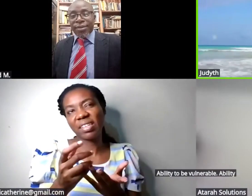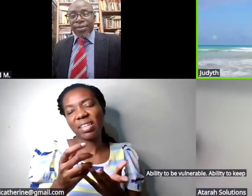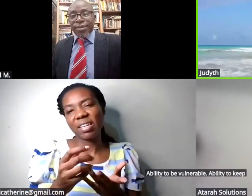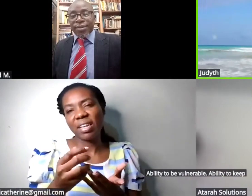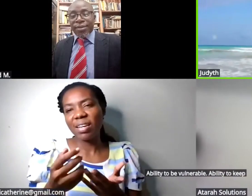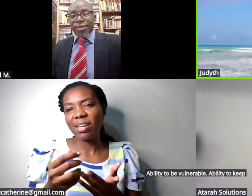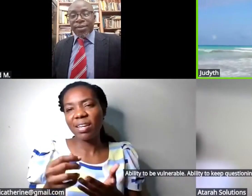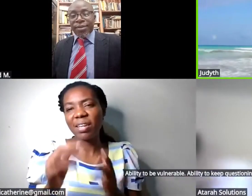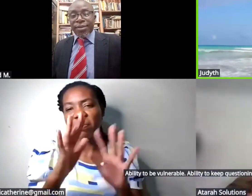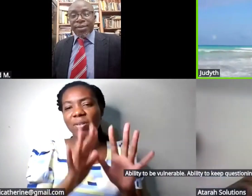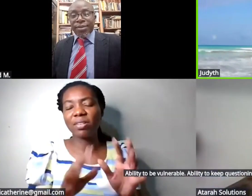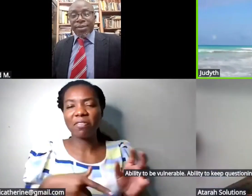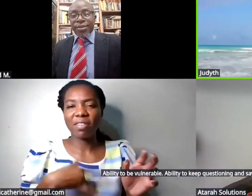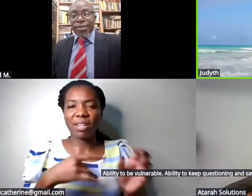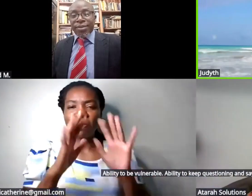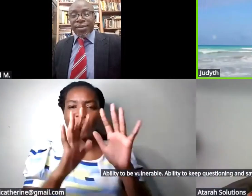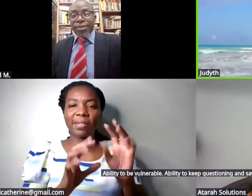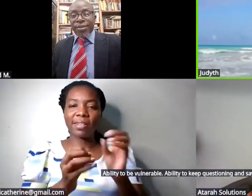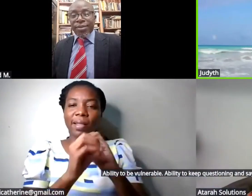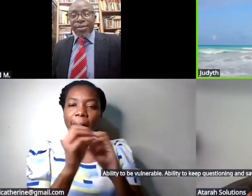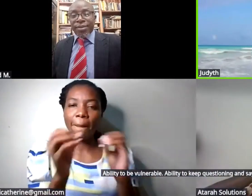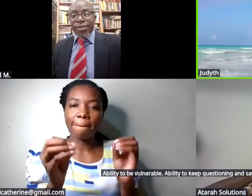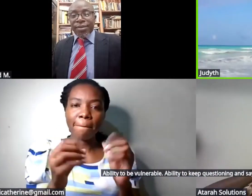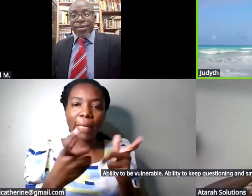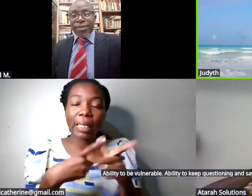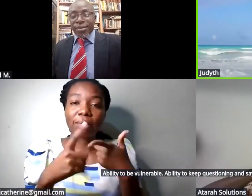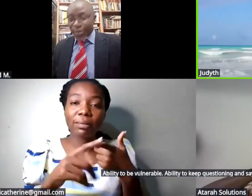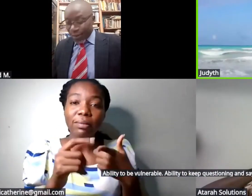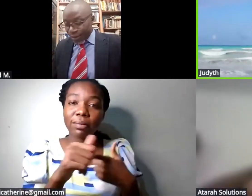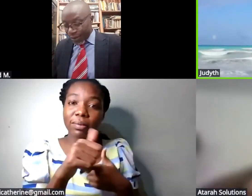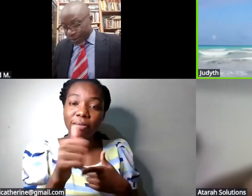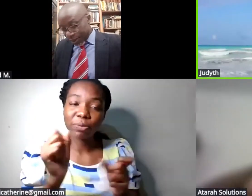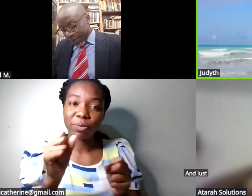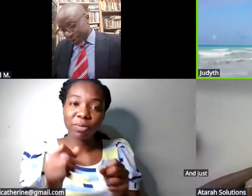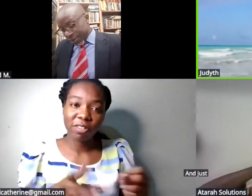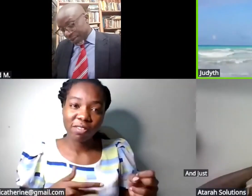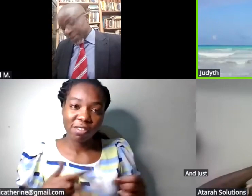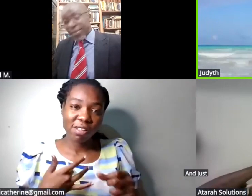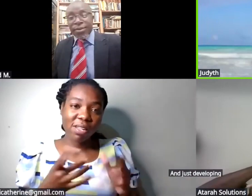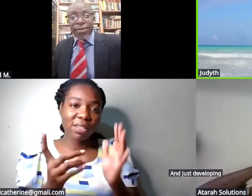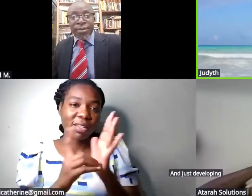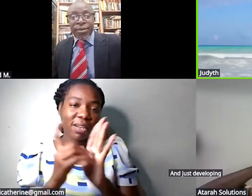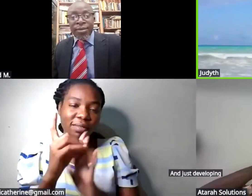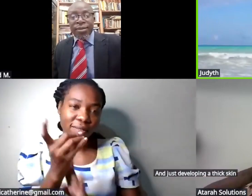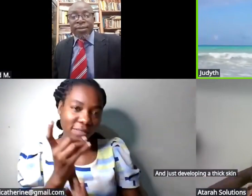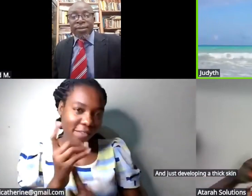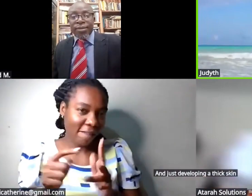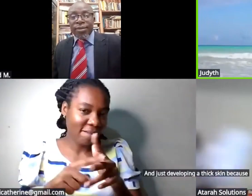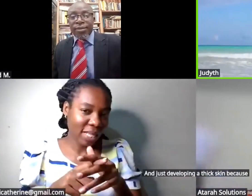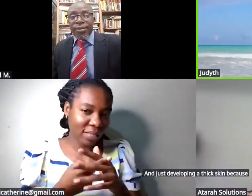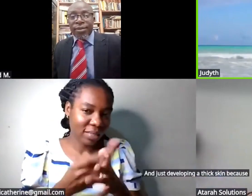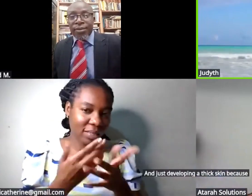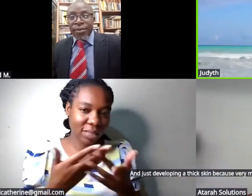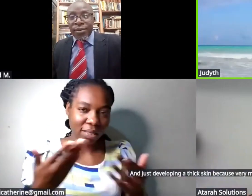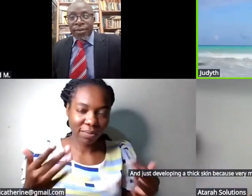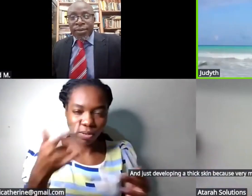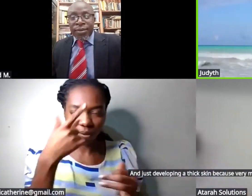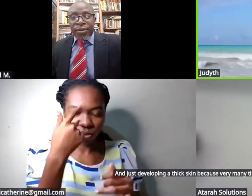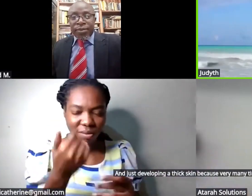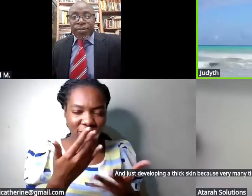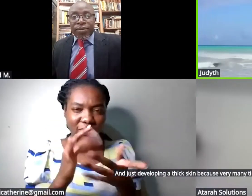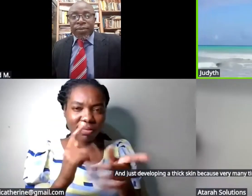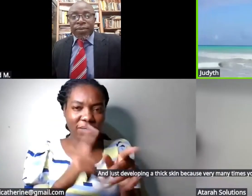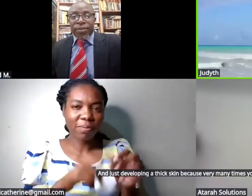and saying what else, and just developing a thick skin, because very many times you'll hear no a